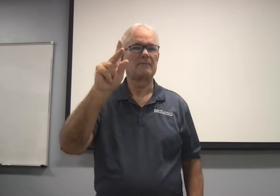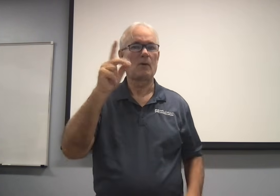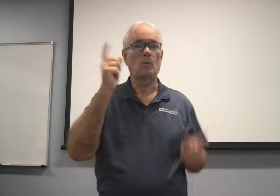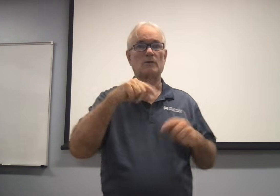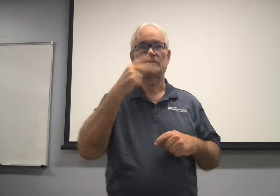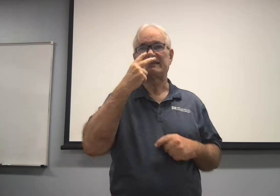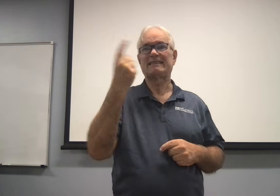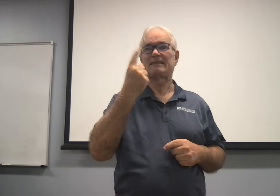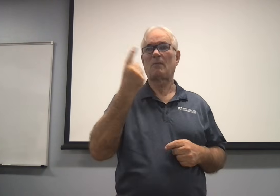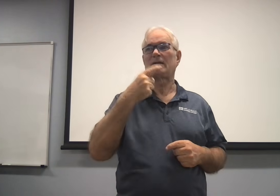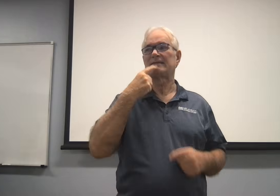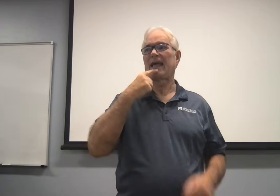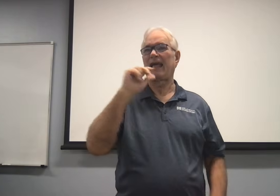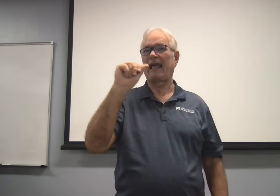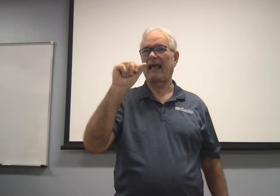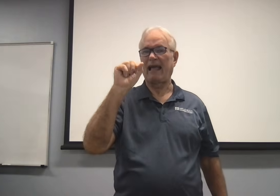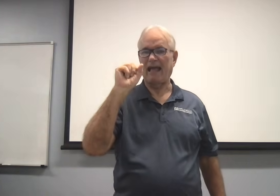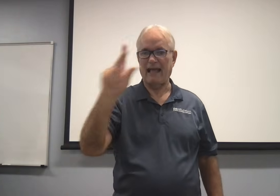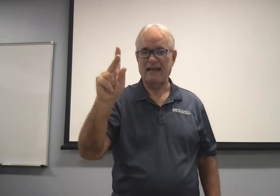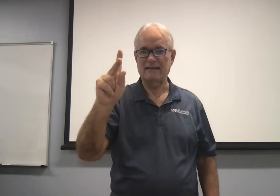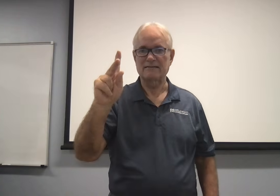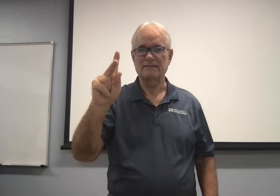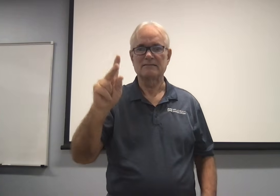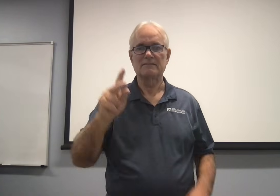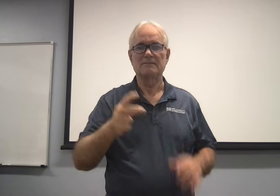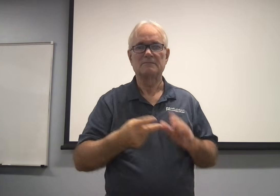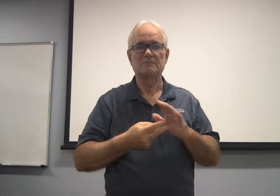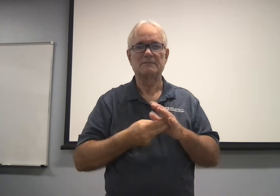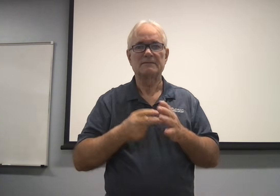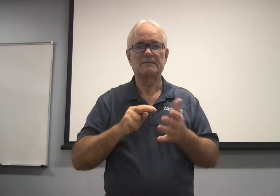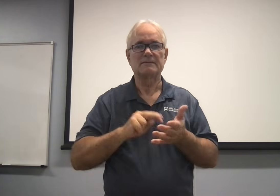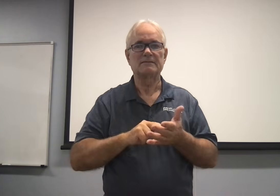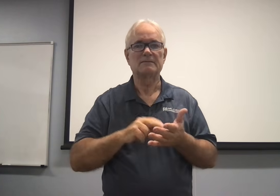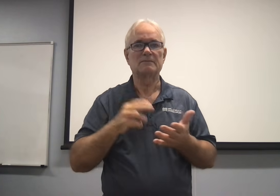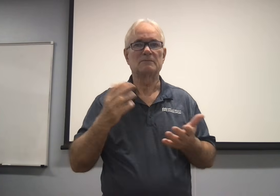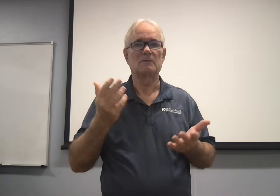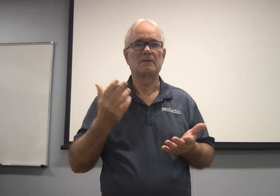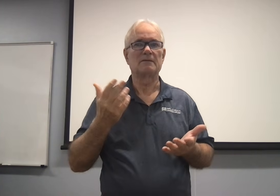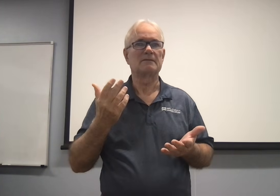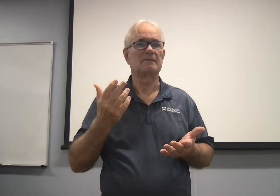Ask. When you see someone and you say ask, what does that mean?